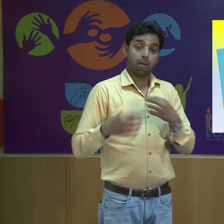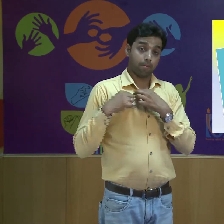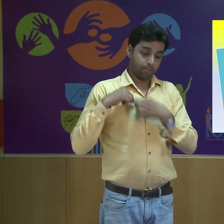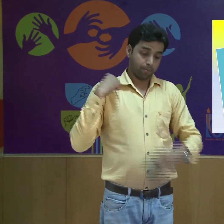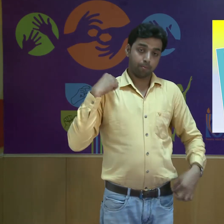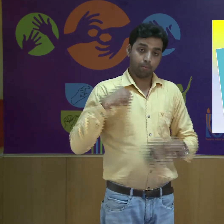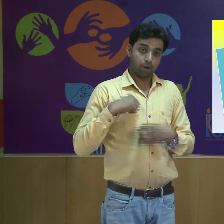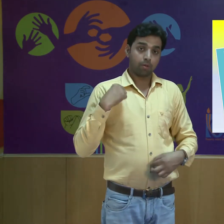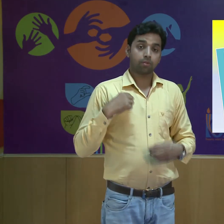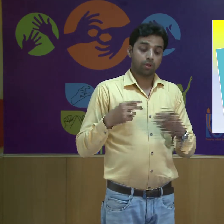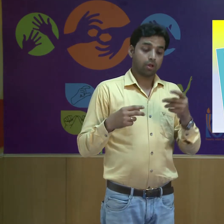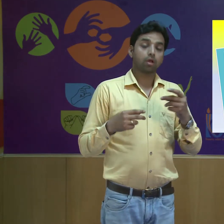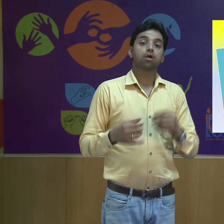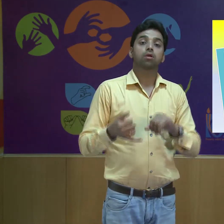Brahmins and Shudras.